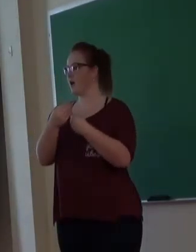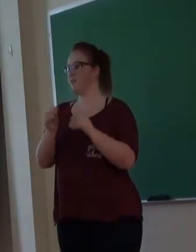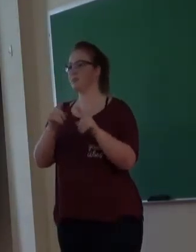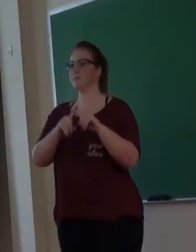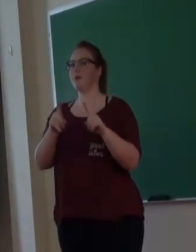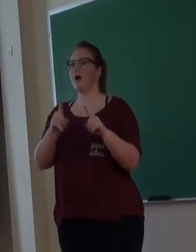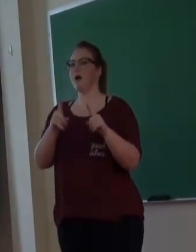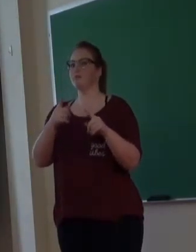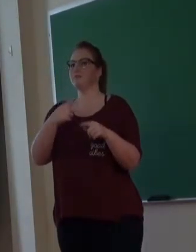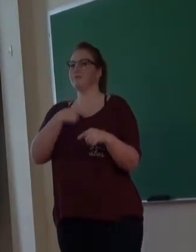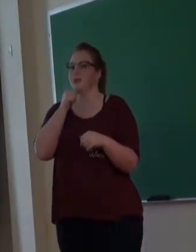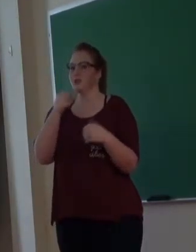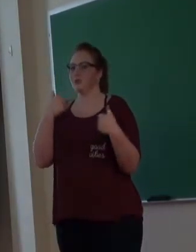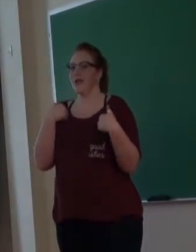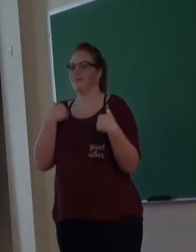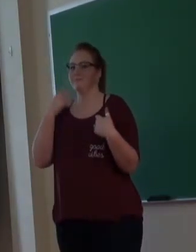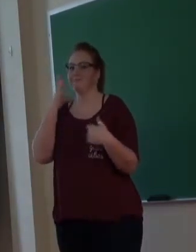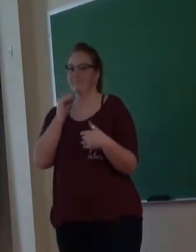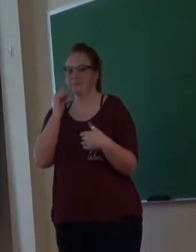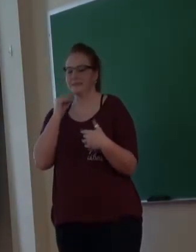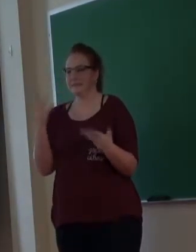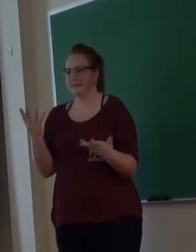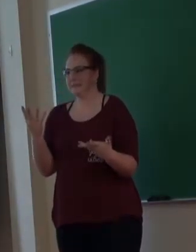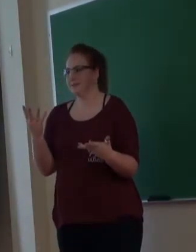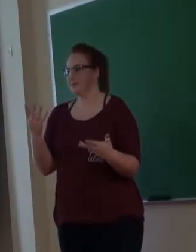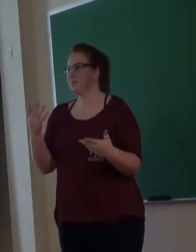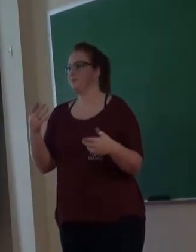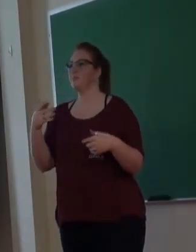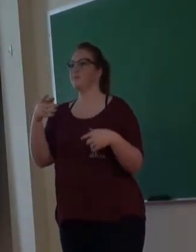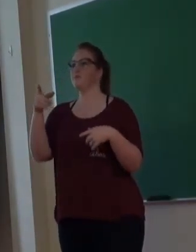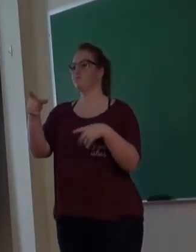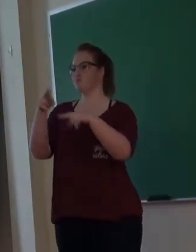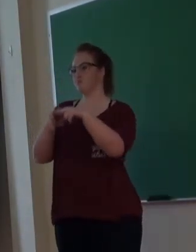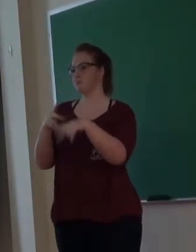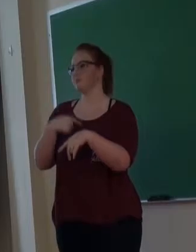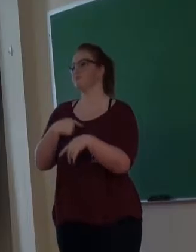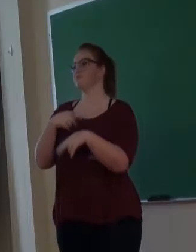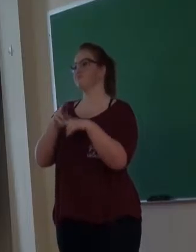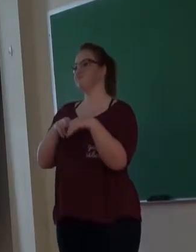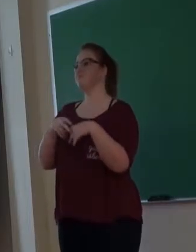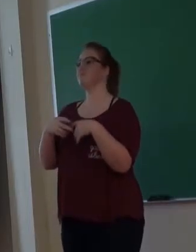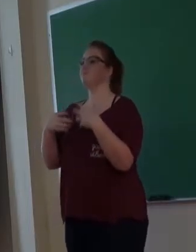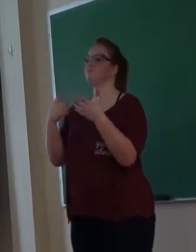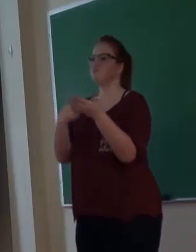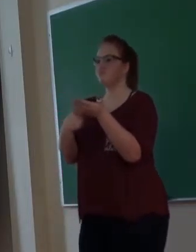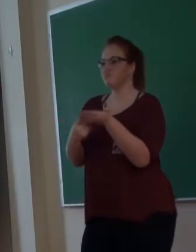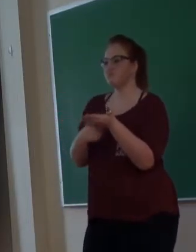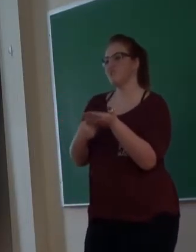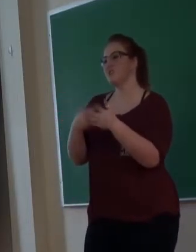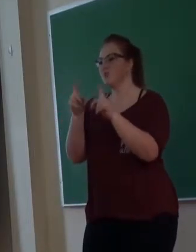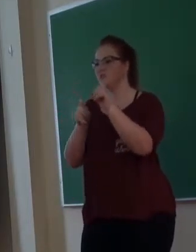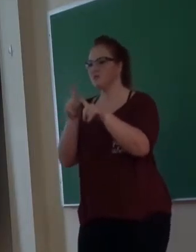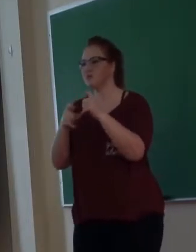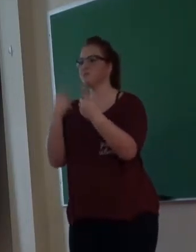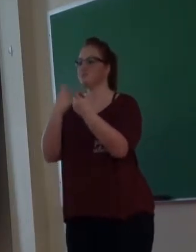experience. After they sit down and I start asking a few questions, and they're like, oh, yeah, I didn't really think of that,